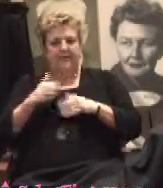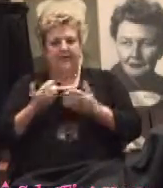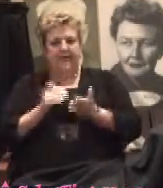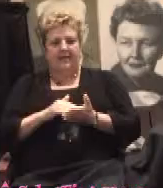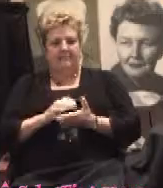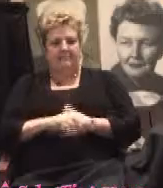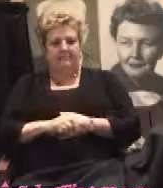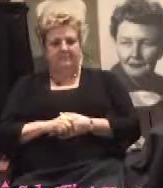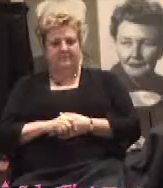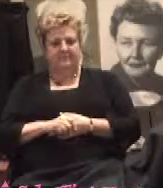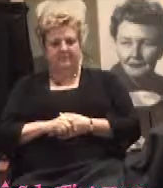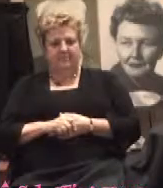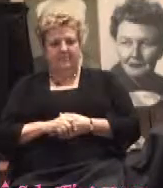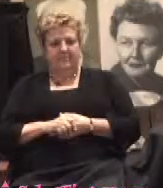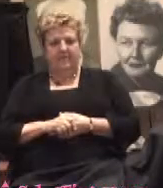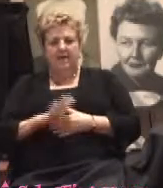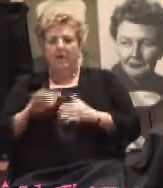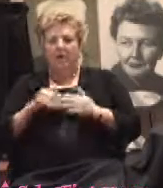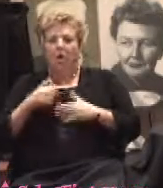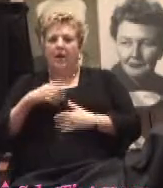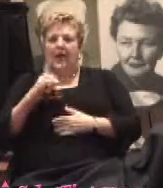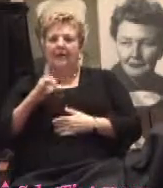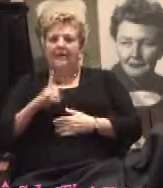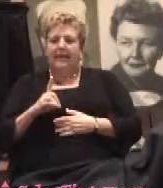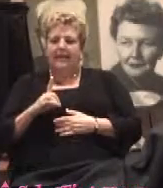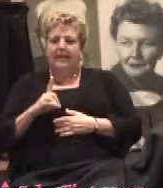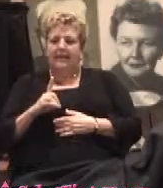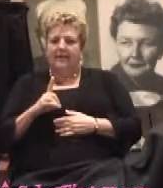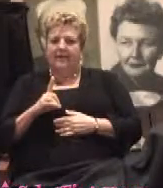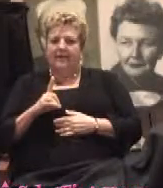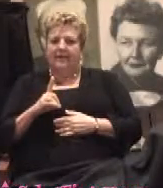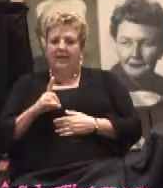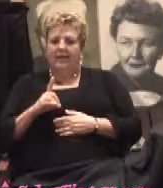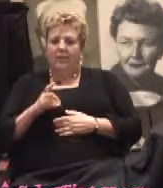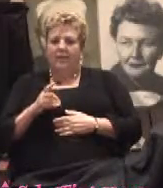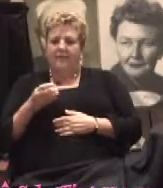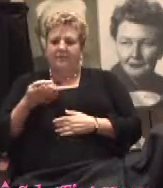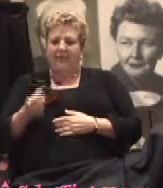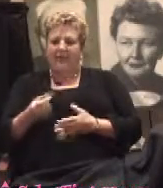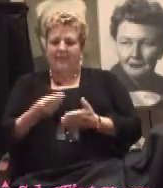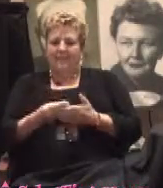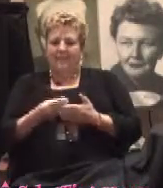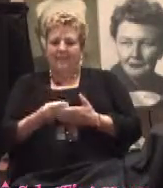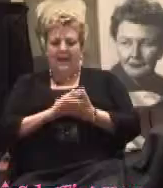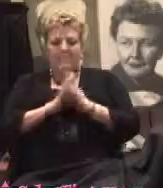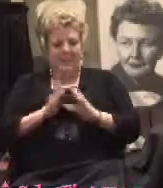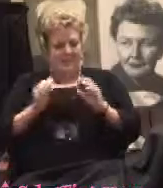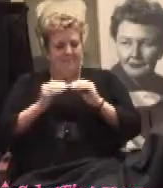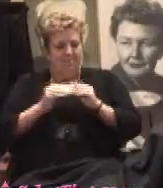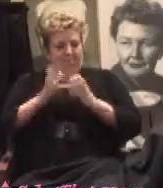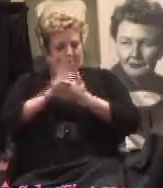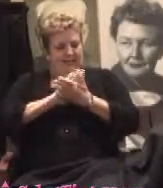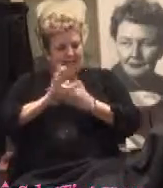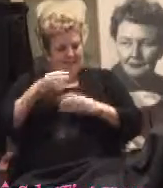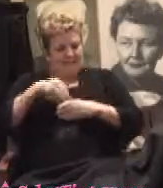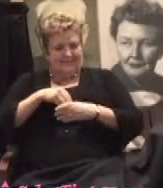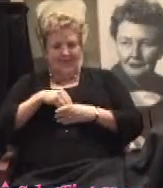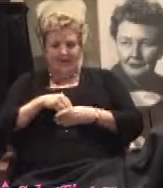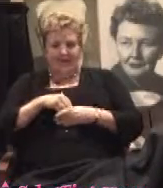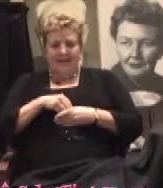all I did was pay that money and show up. And I got a little cleaner inside. I got a little cleaner inside. And I had